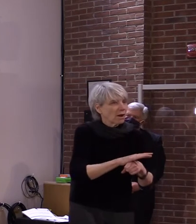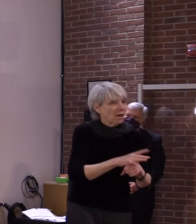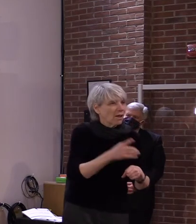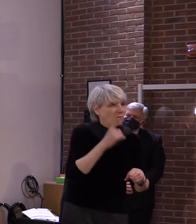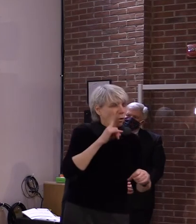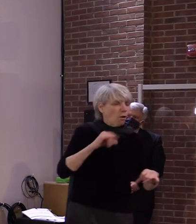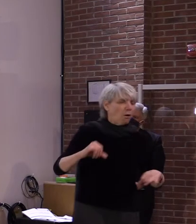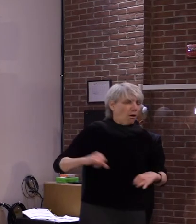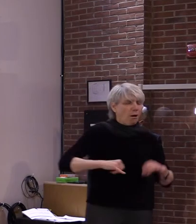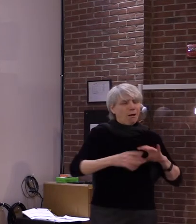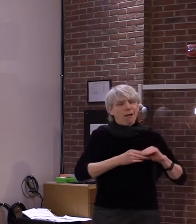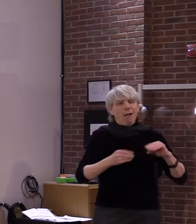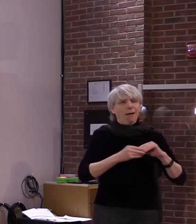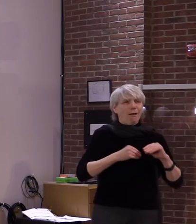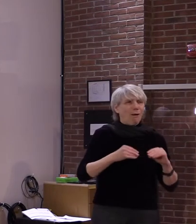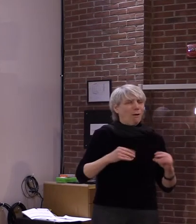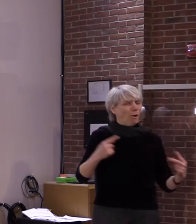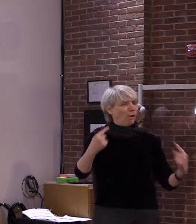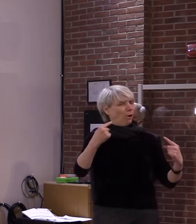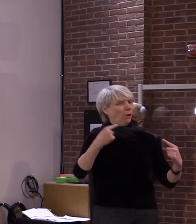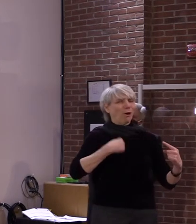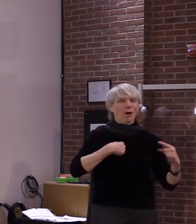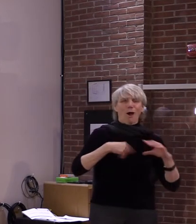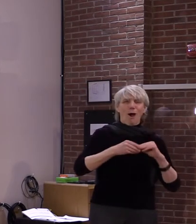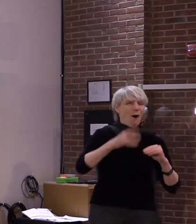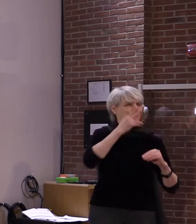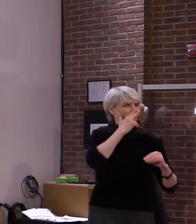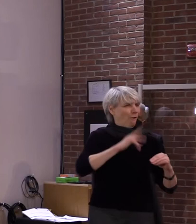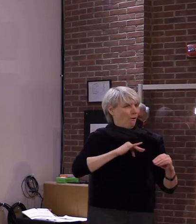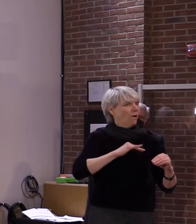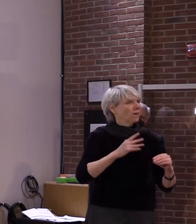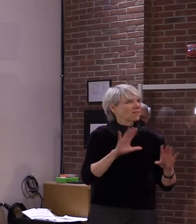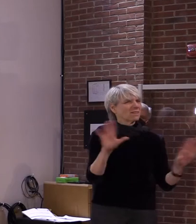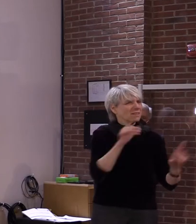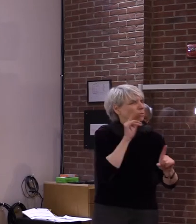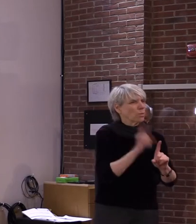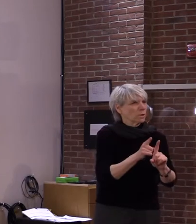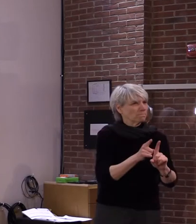your your entertainment program that you might have